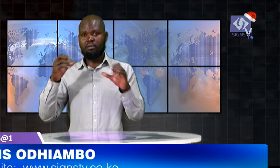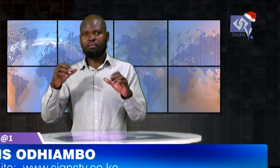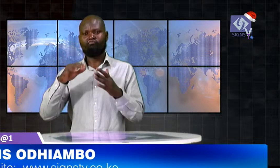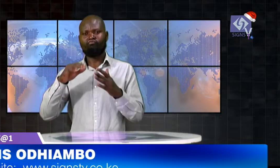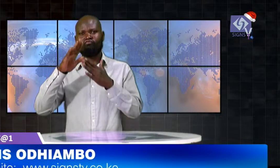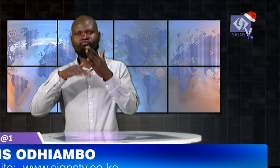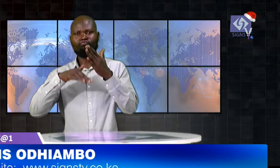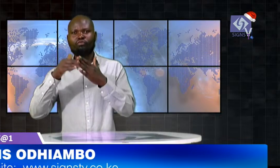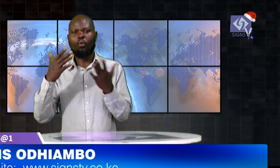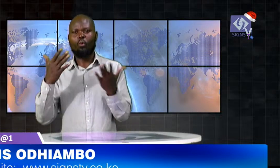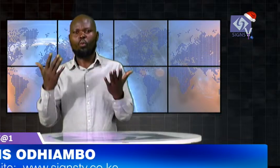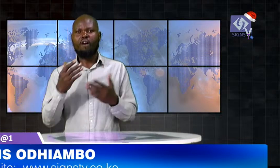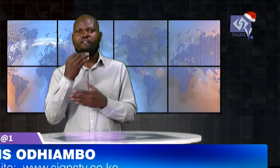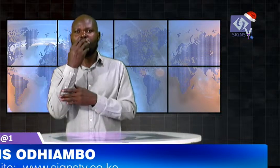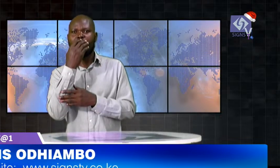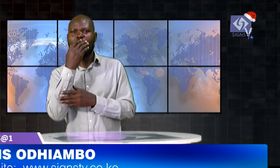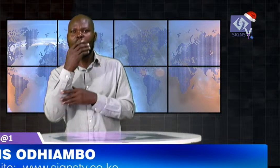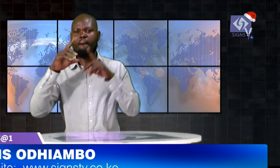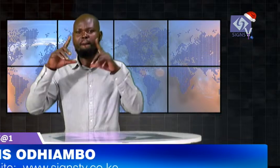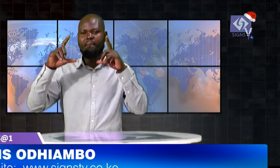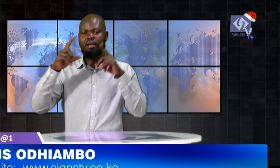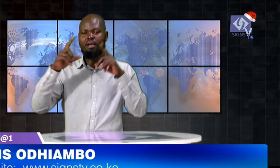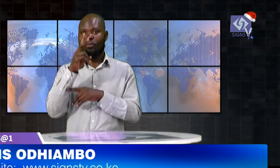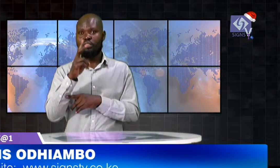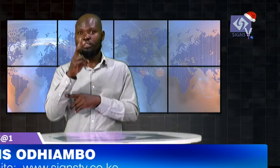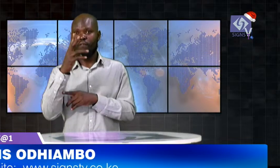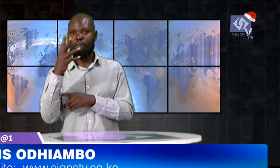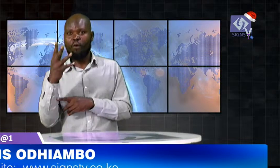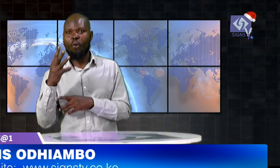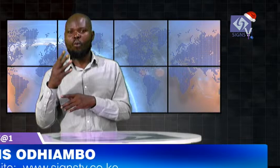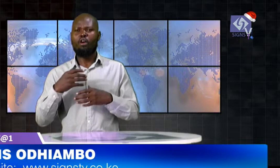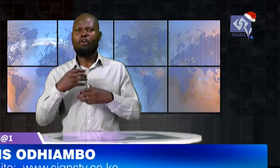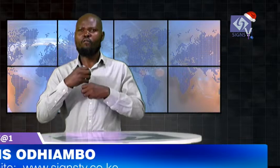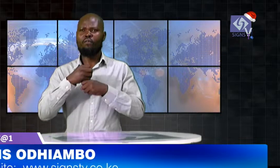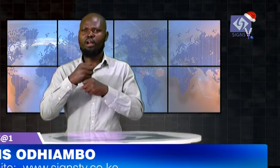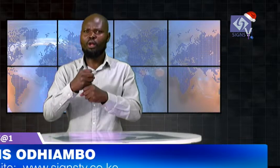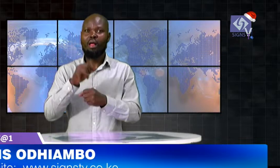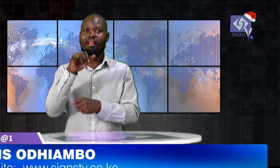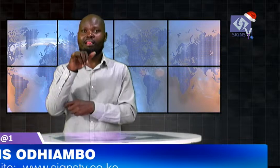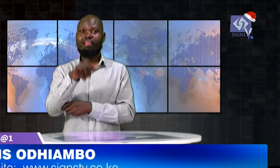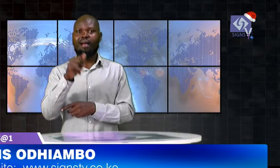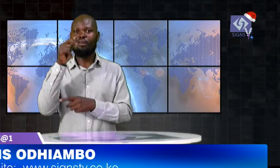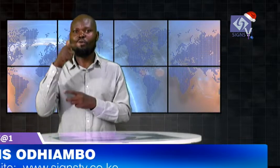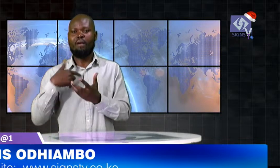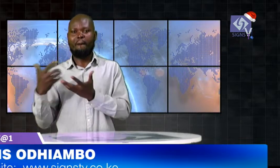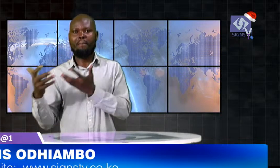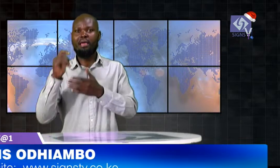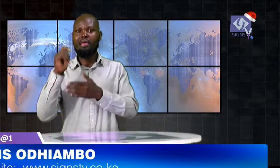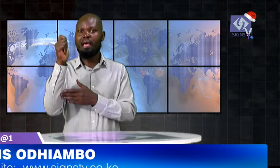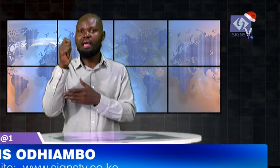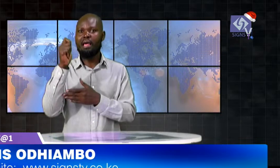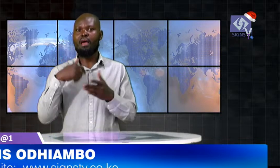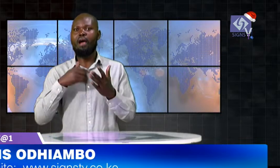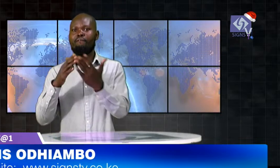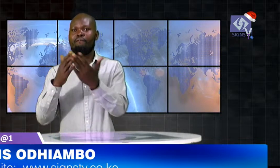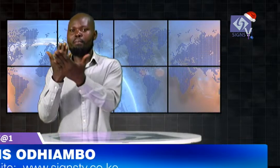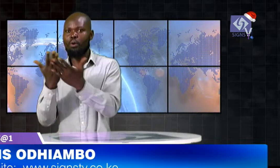President William Ruto painted a rosy picture of 2024, confident that it will